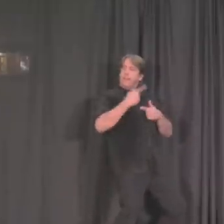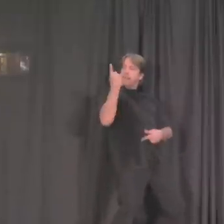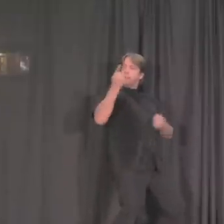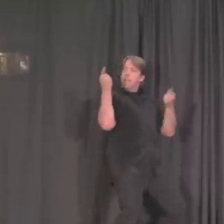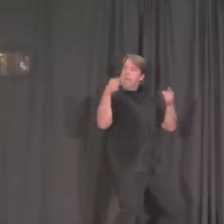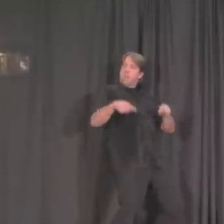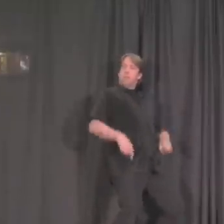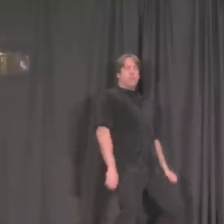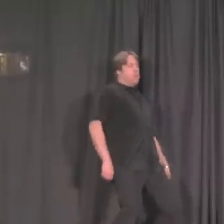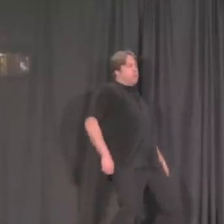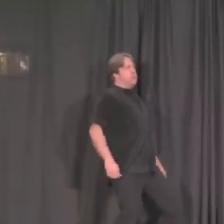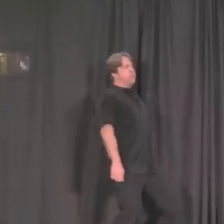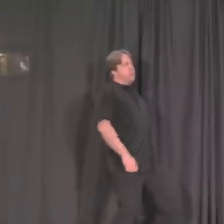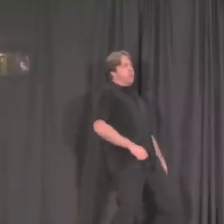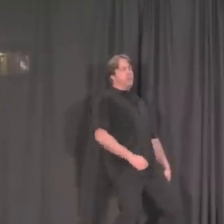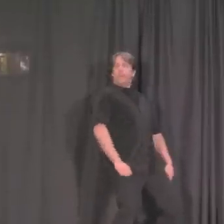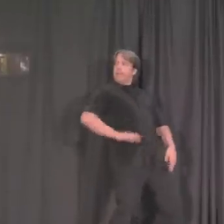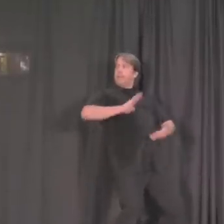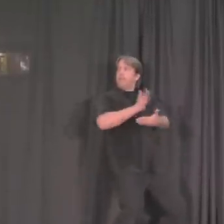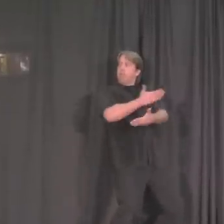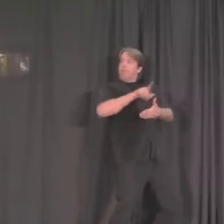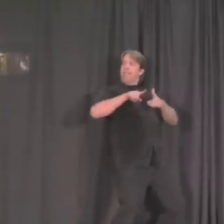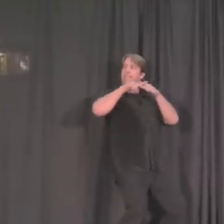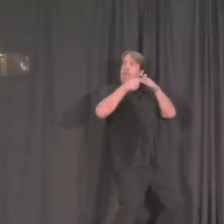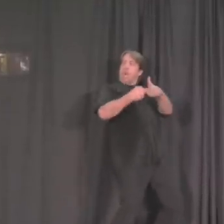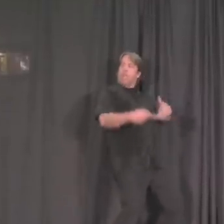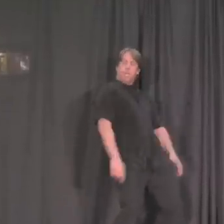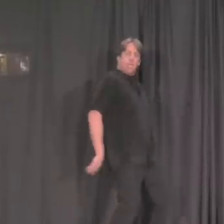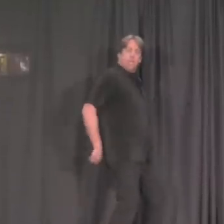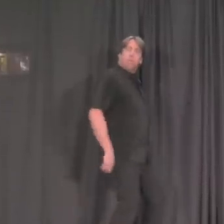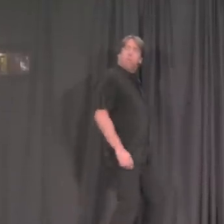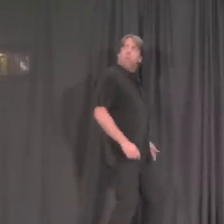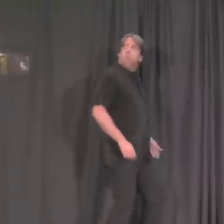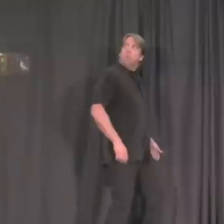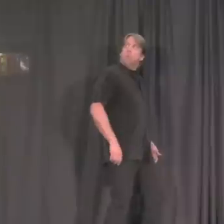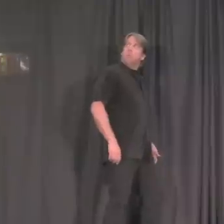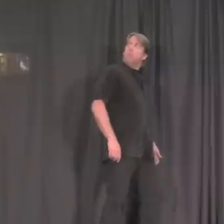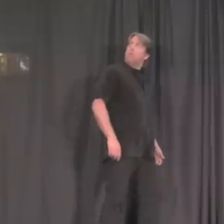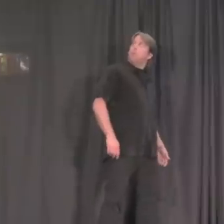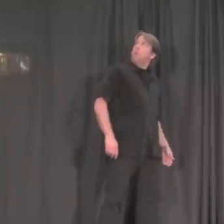nothing. Then something weird happened. The music started.